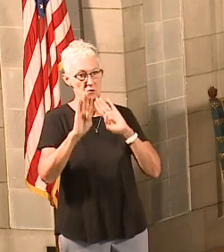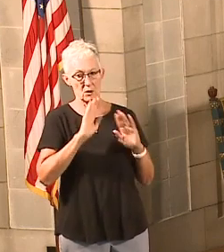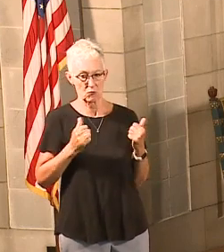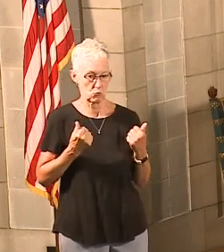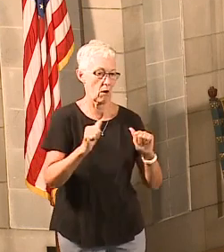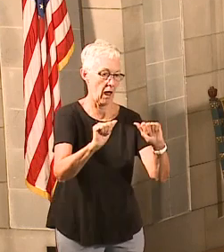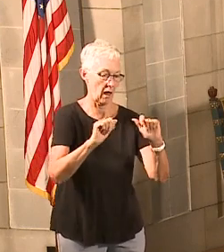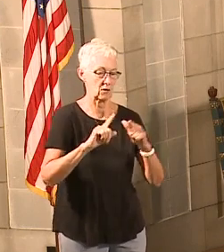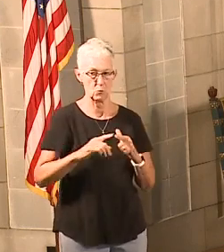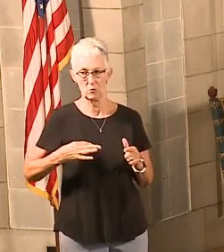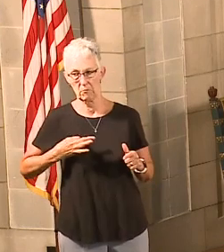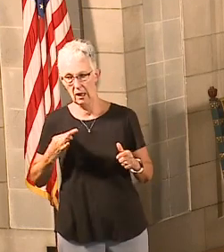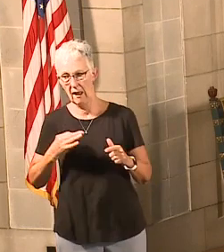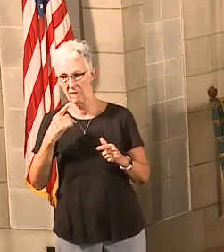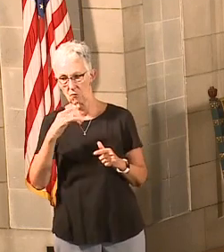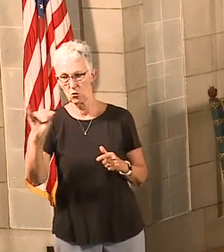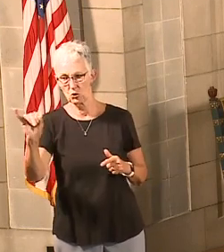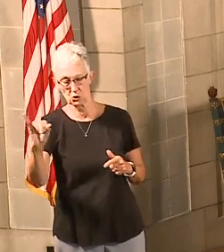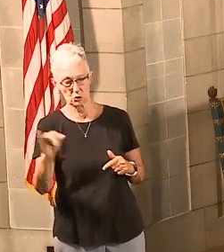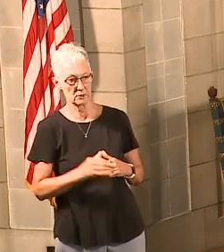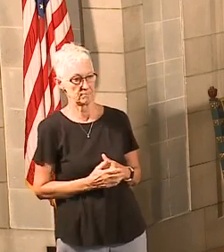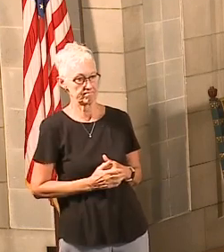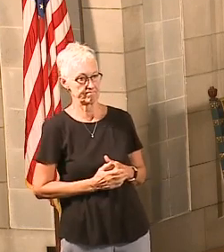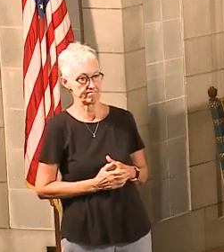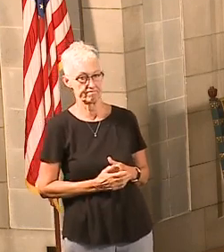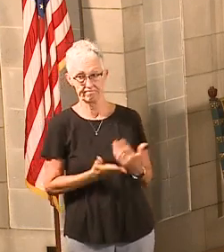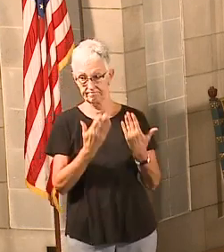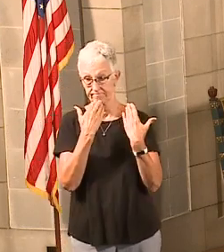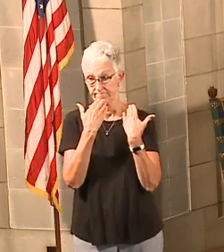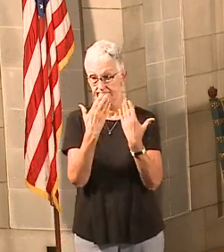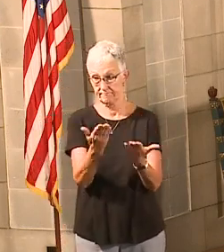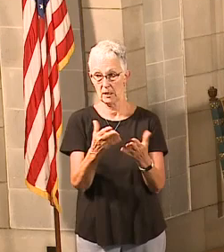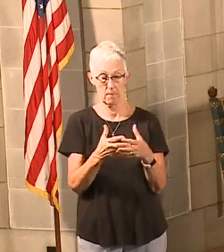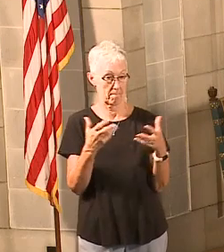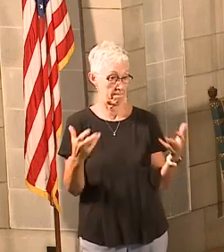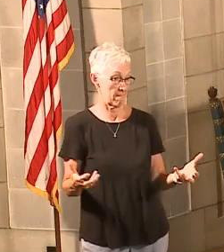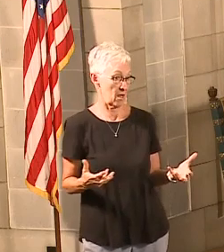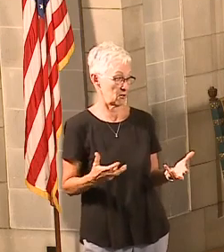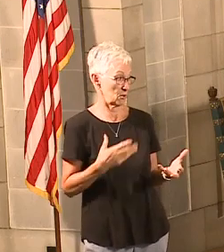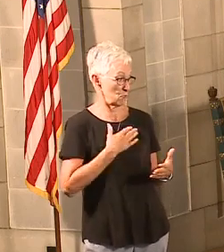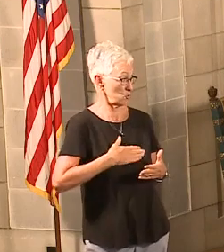on 10/1. So thank you very much. I appreciate the opportunity to provide an update.